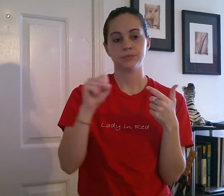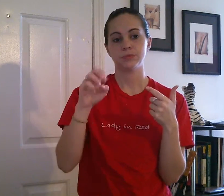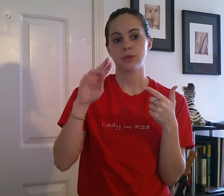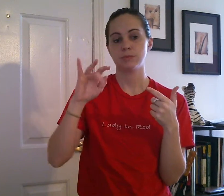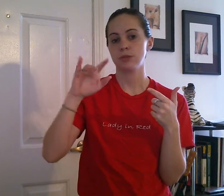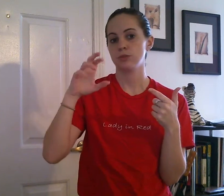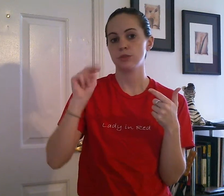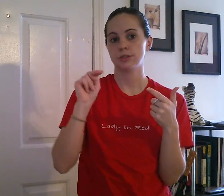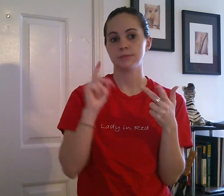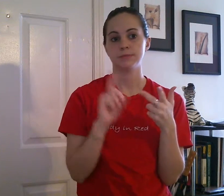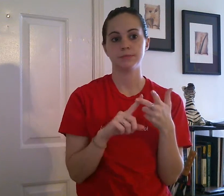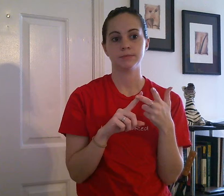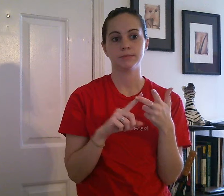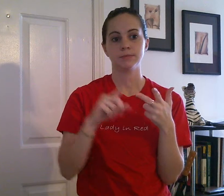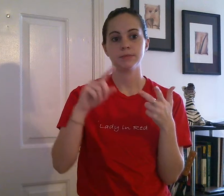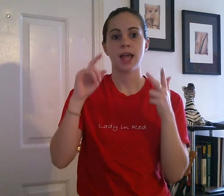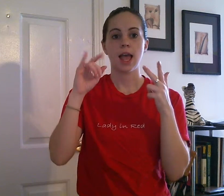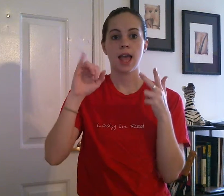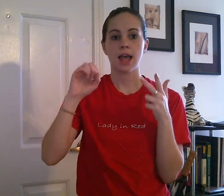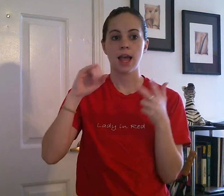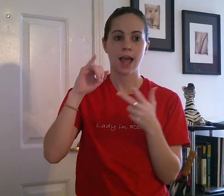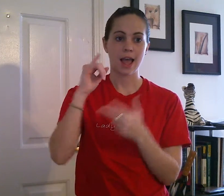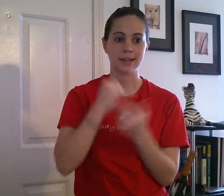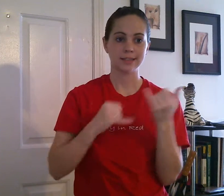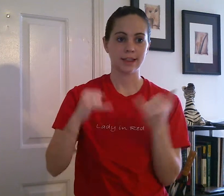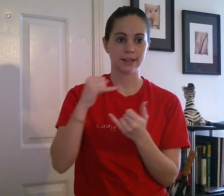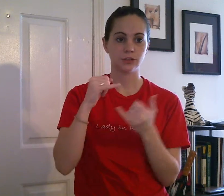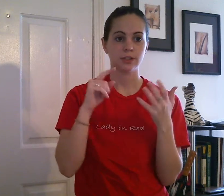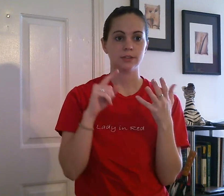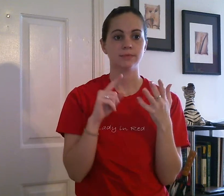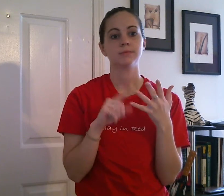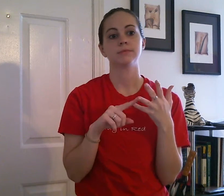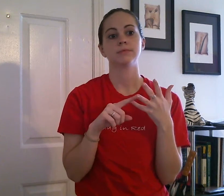substitution, isolation, engineering controls,